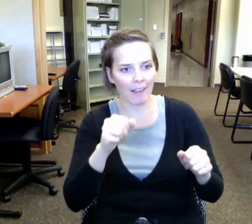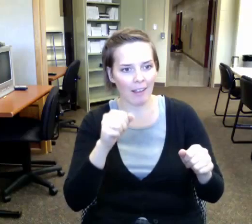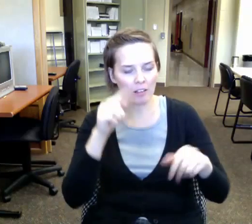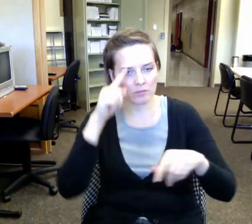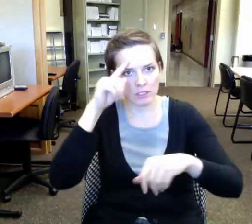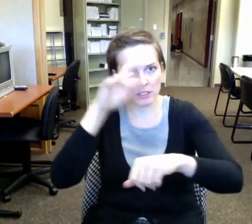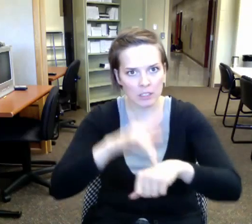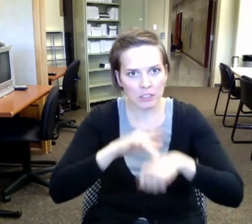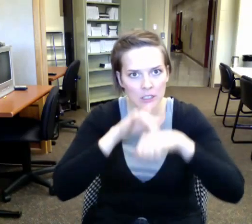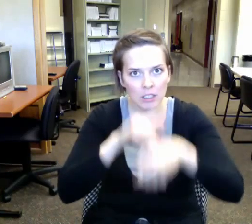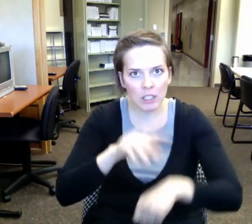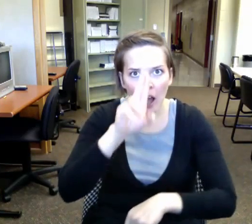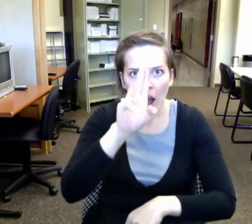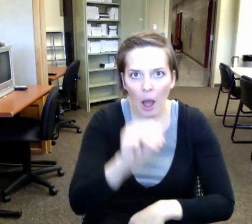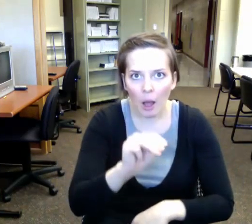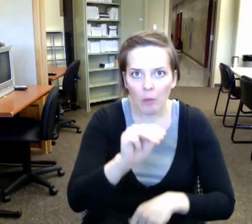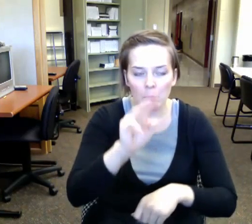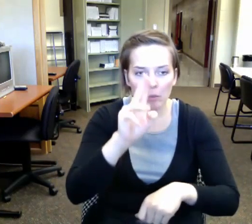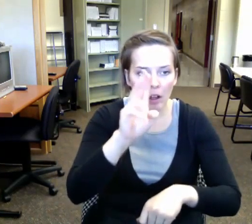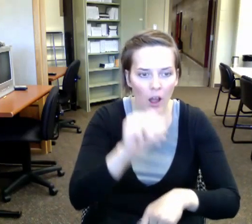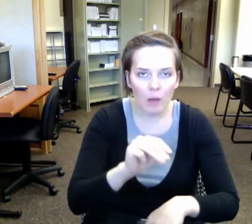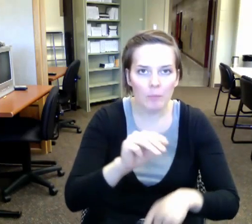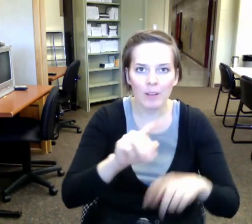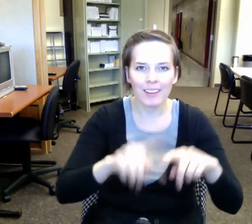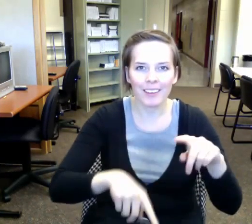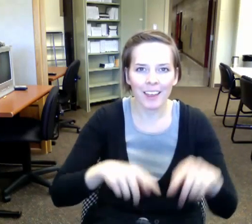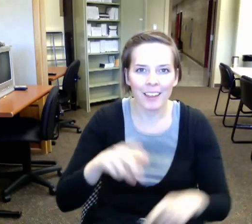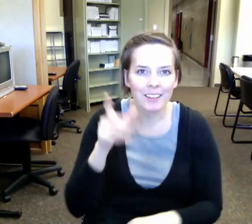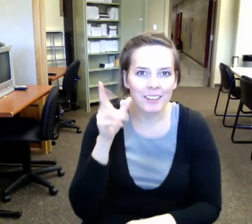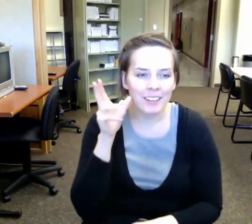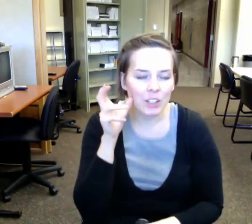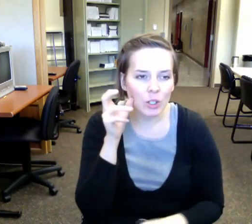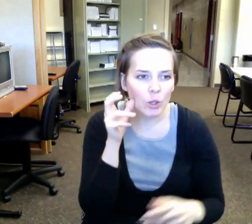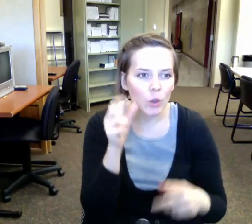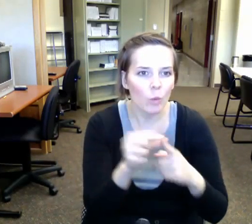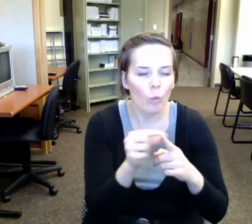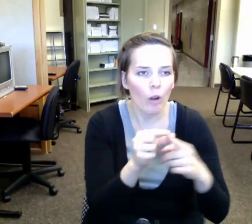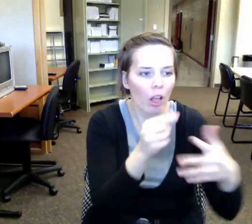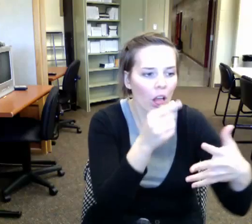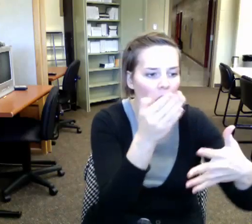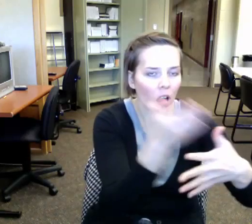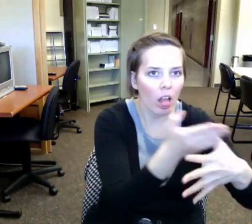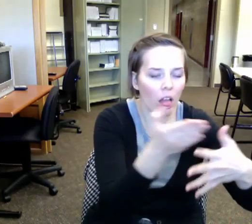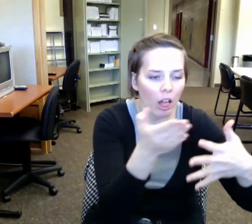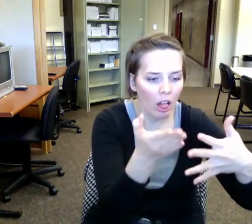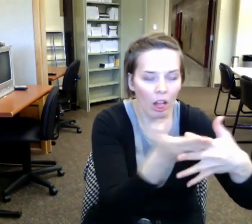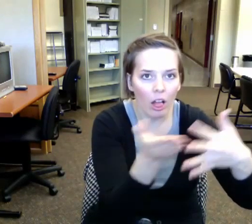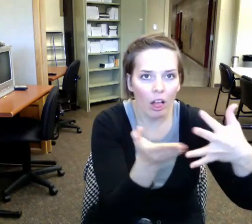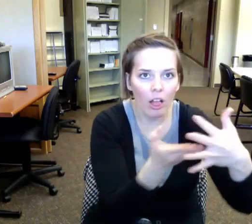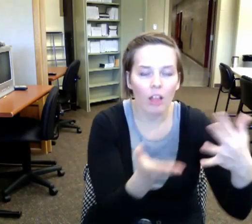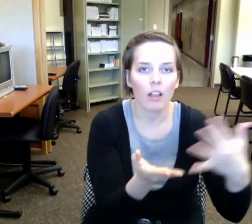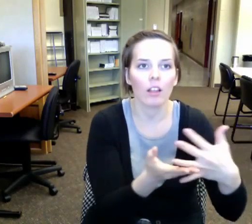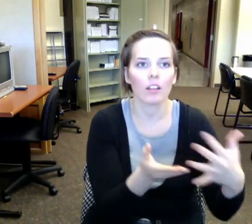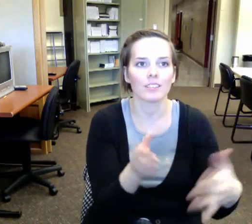you can't hear the words in between. I know that I've had college professors where I actually count the ums